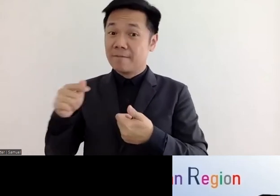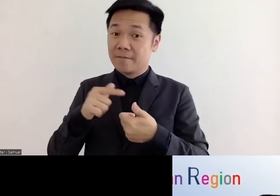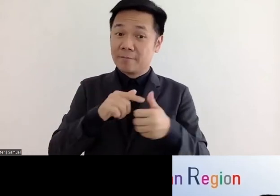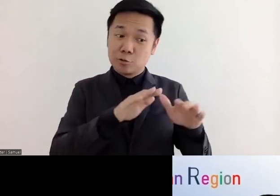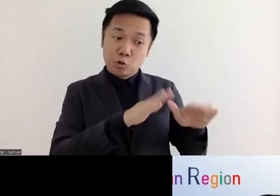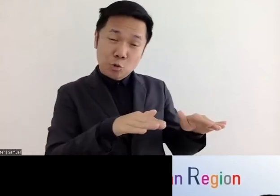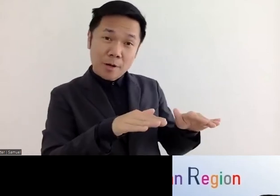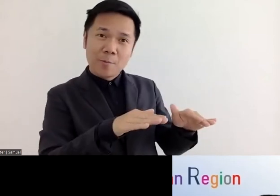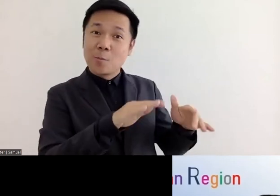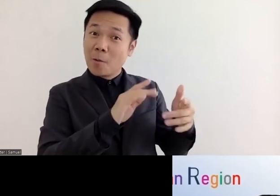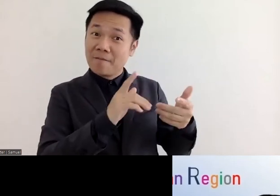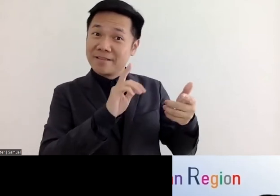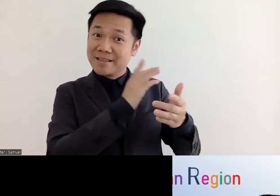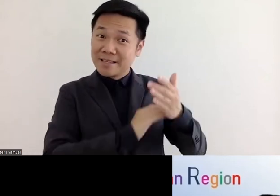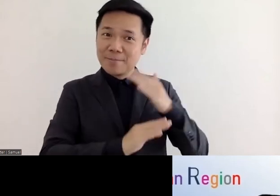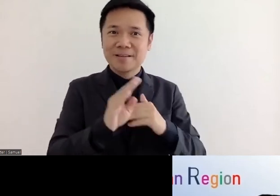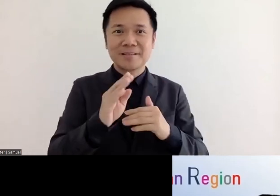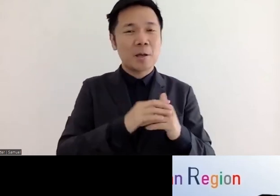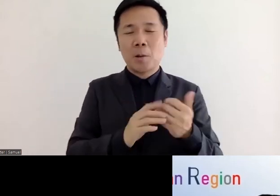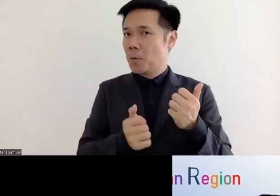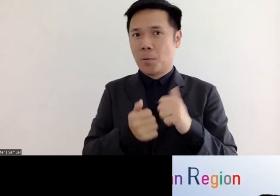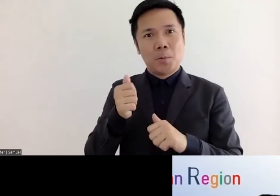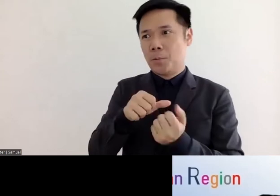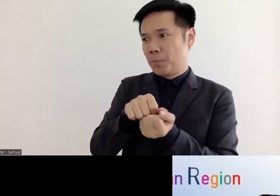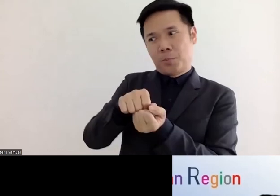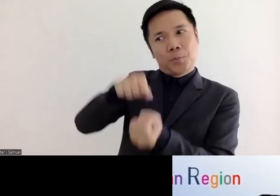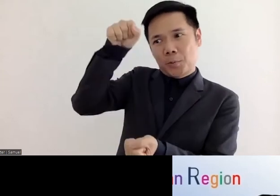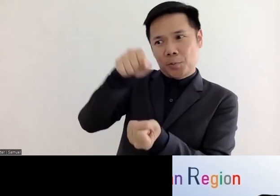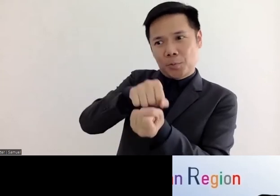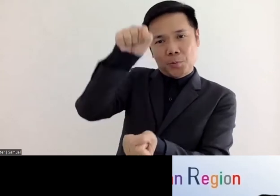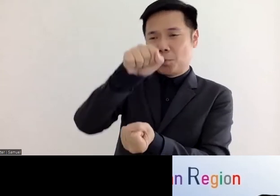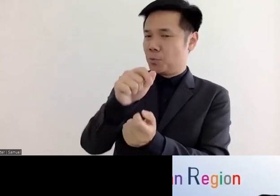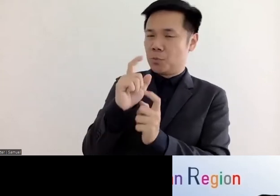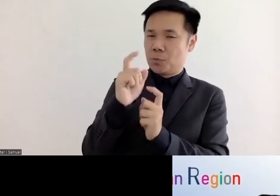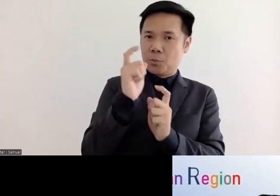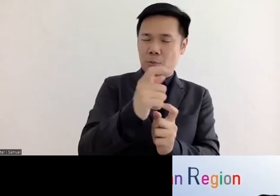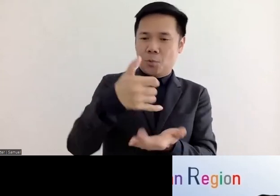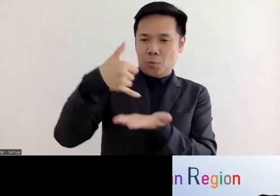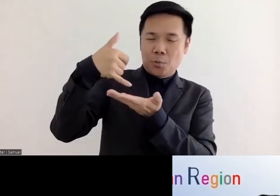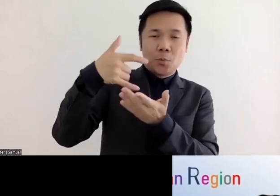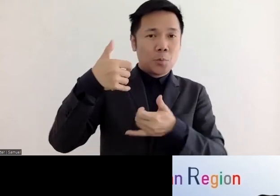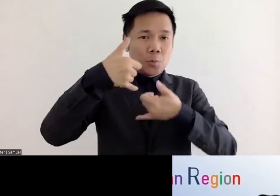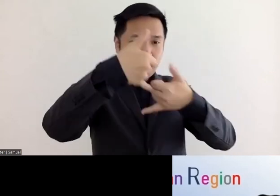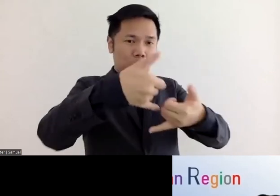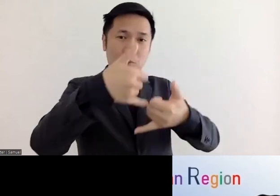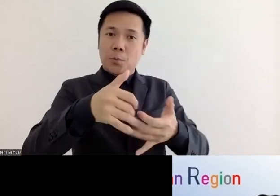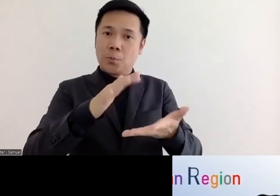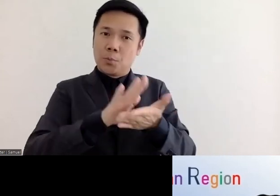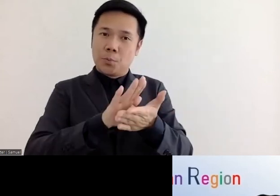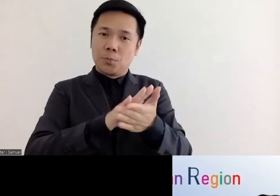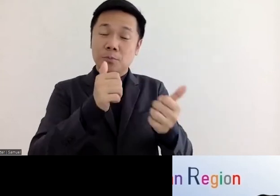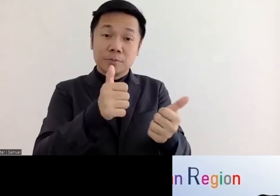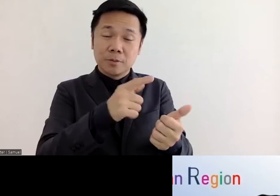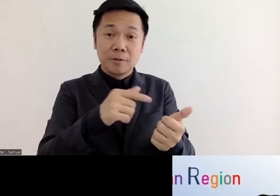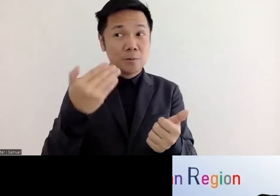disabilities, winning numerous awards, certificates, and laureled alongside many known sports personalities.